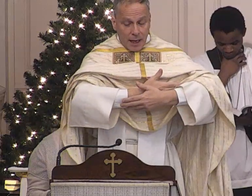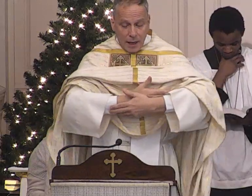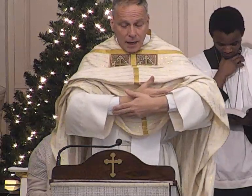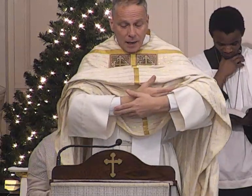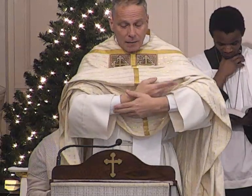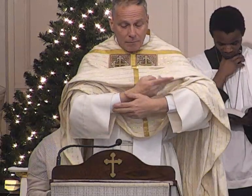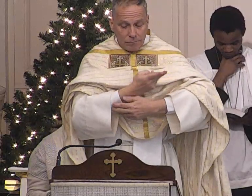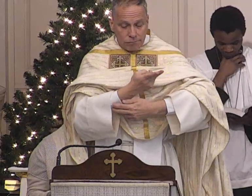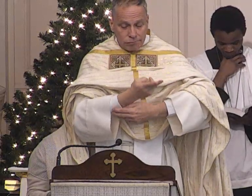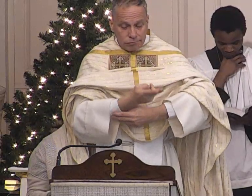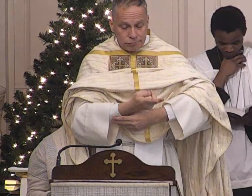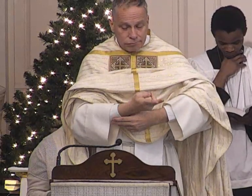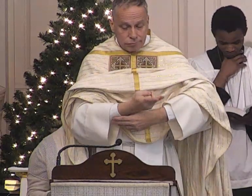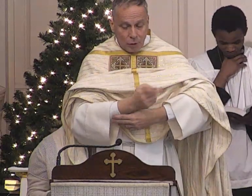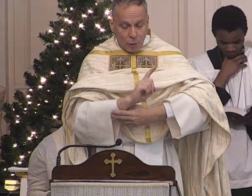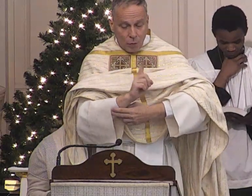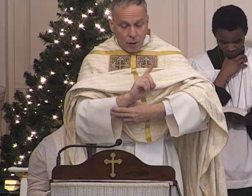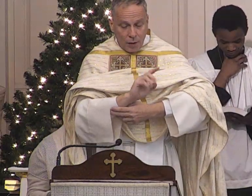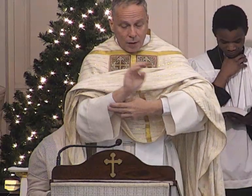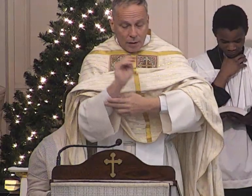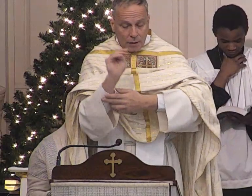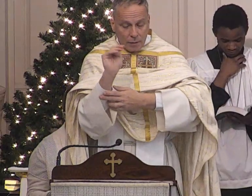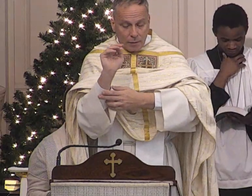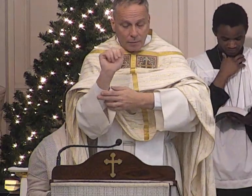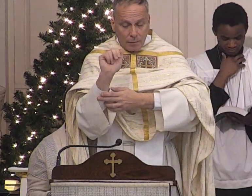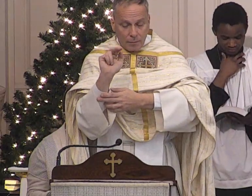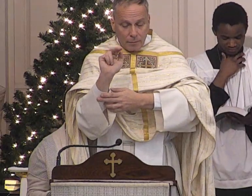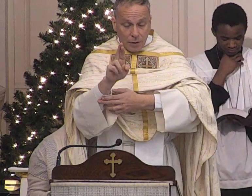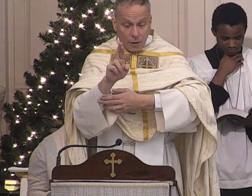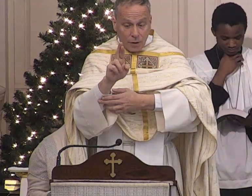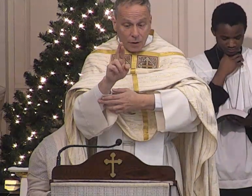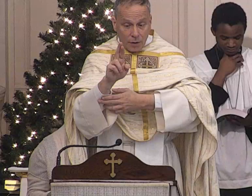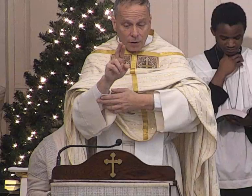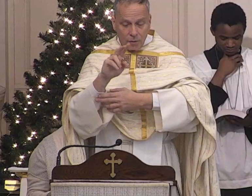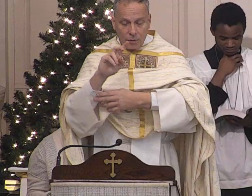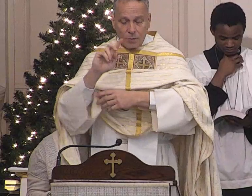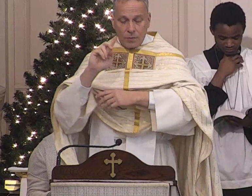and the infant lying in the manger.